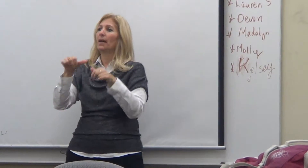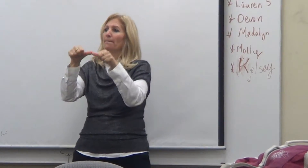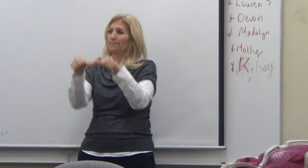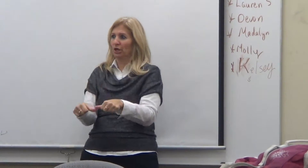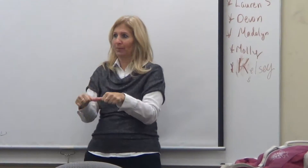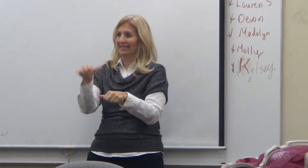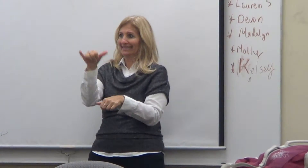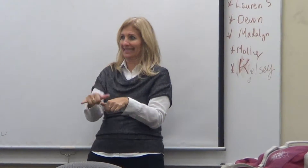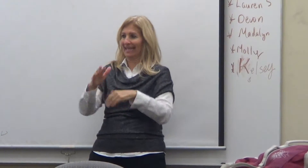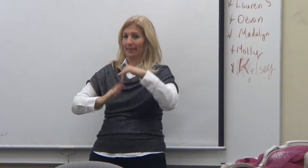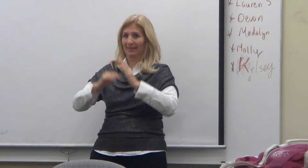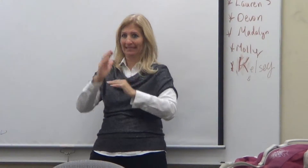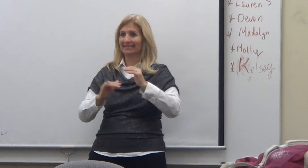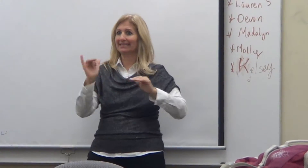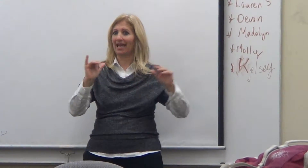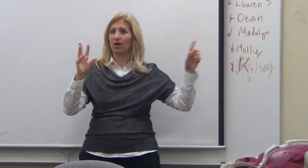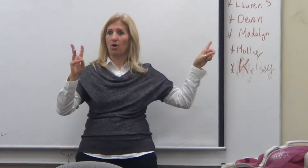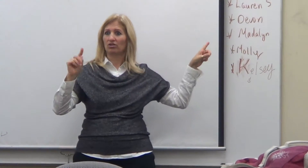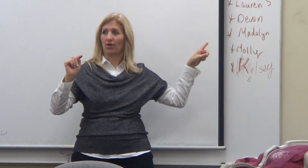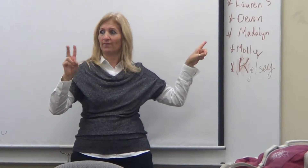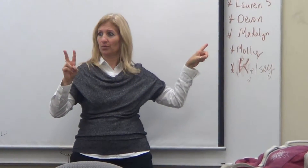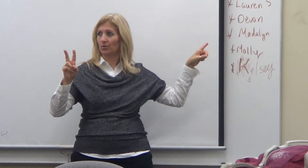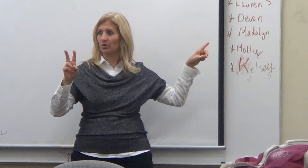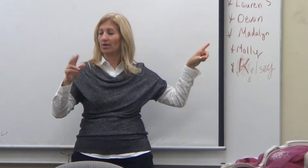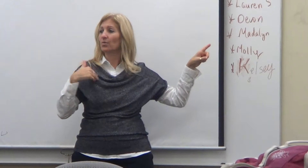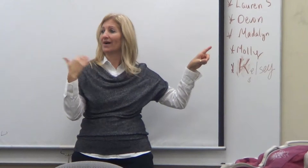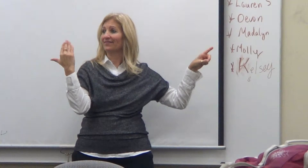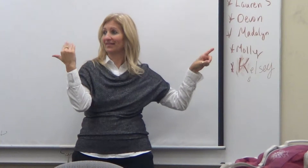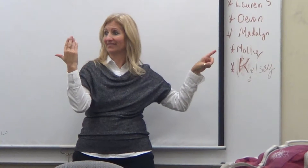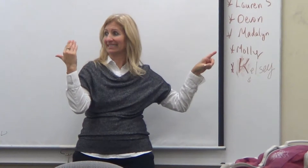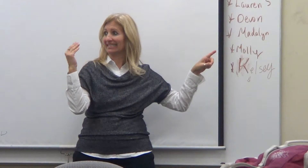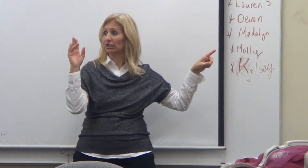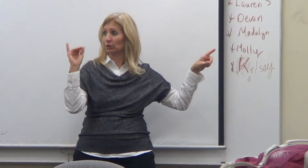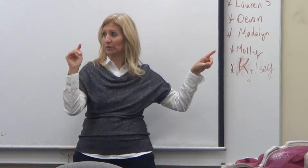which means that a company would have to ask for that and get approval.